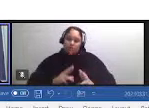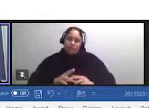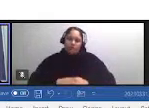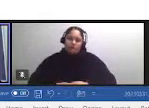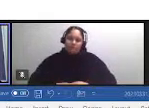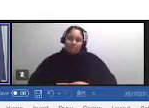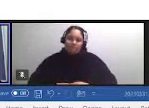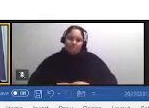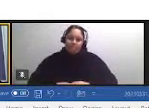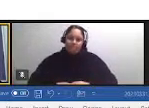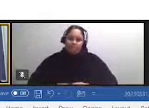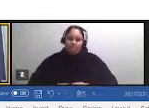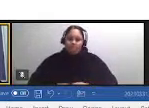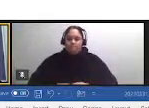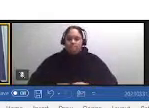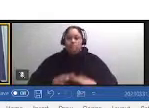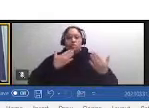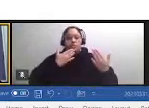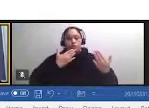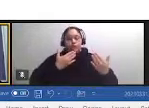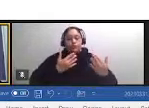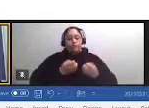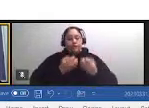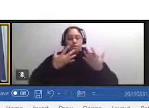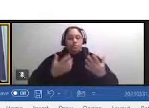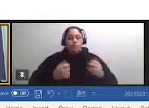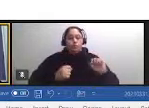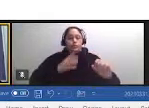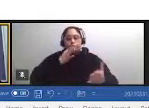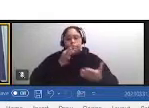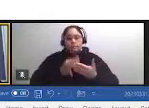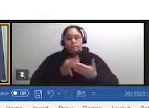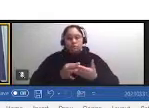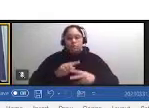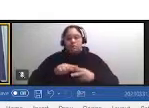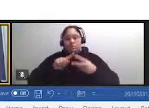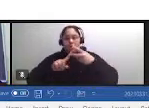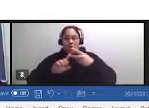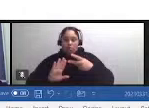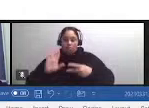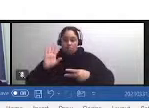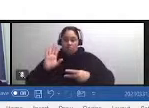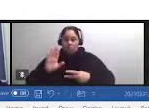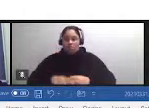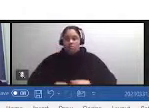as presented. Thank you very much for the proposal. A seconder?